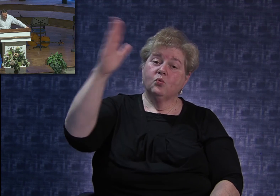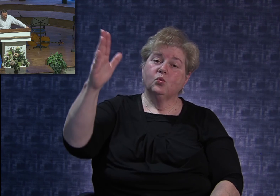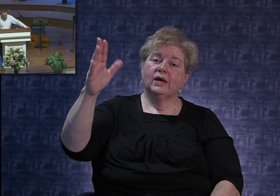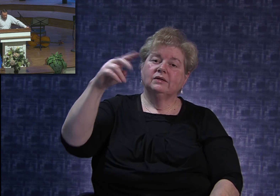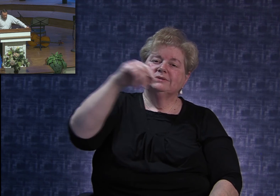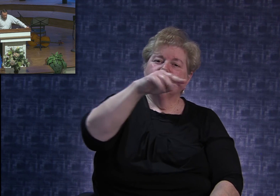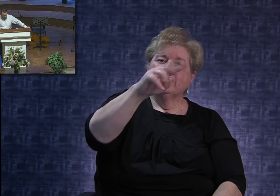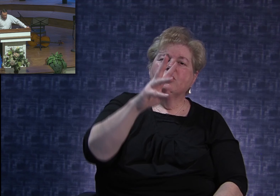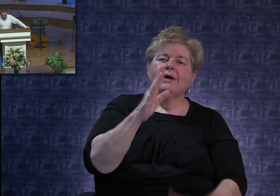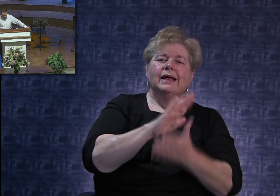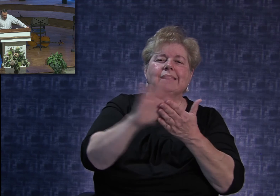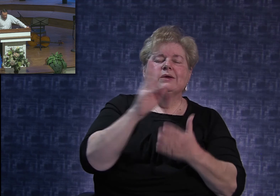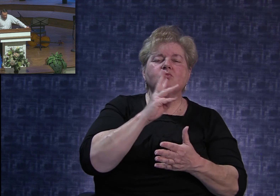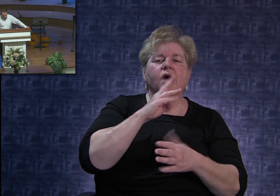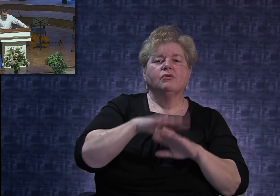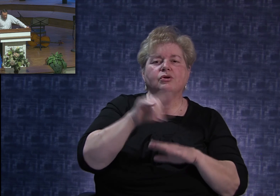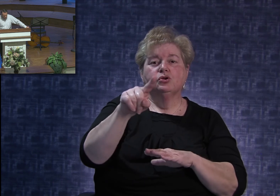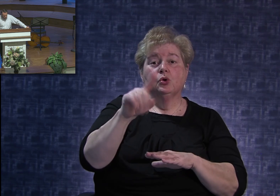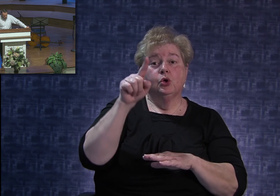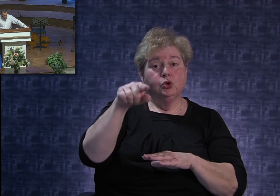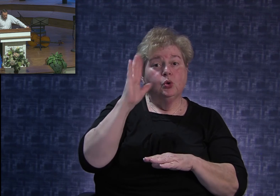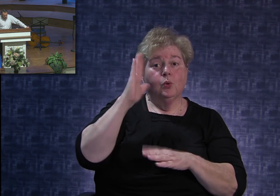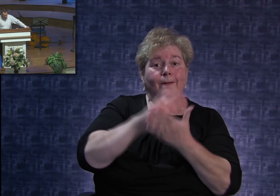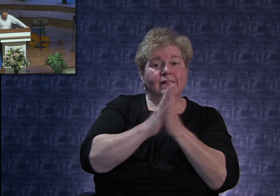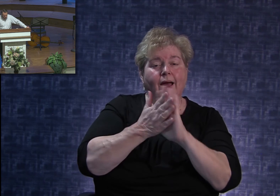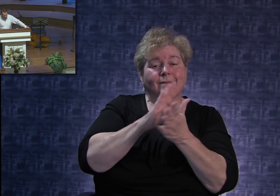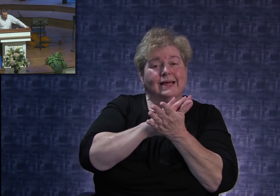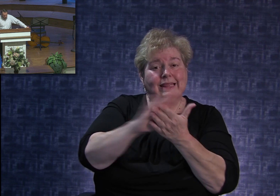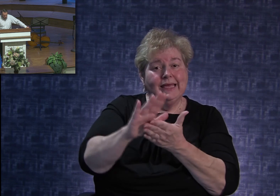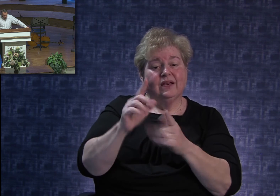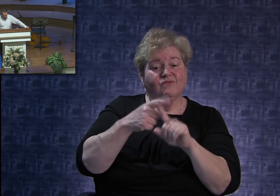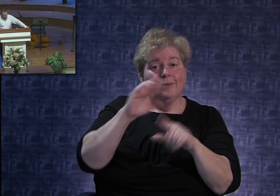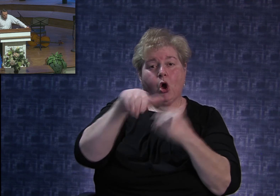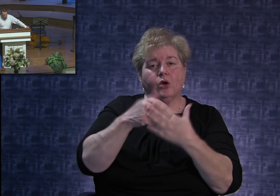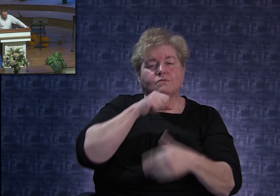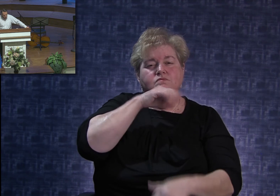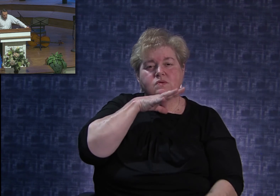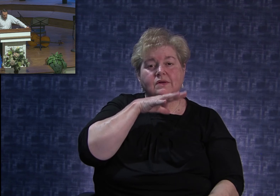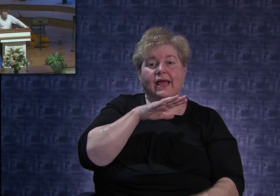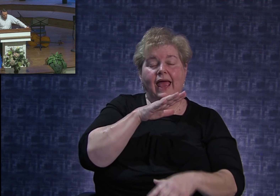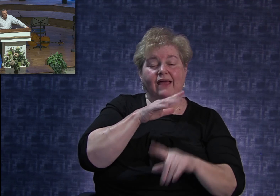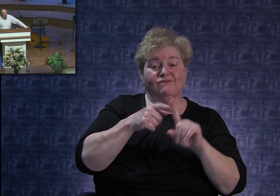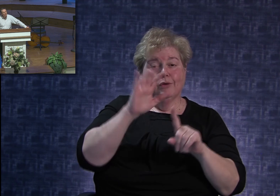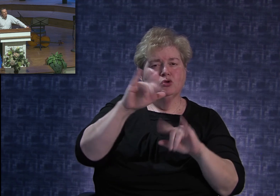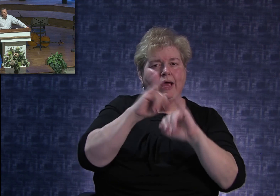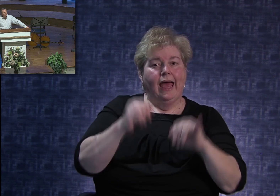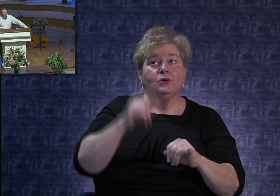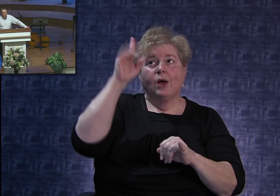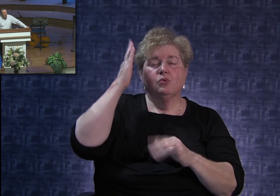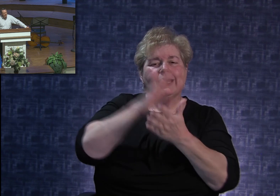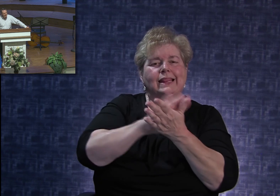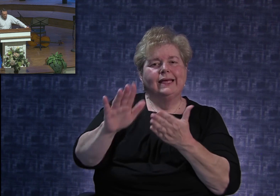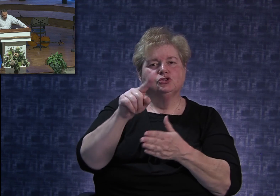clean water on you, and you shall be clean from all your uncleanness, and from all your idols I will cleanse you.